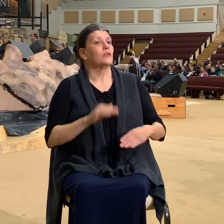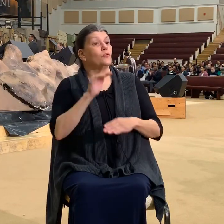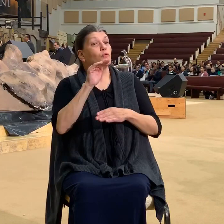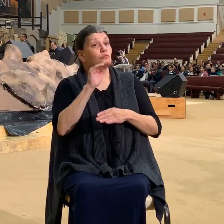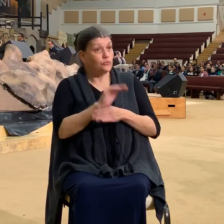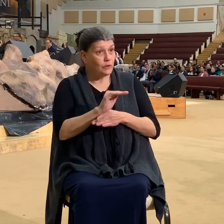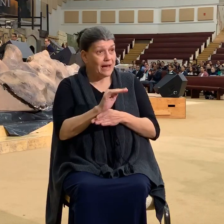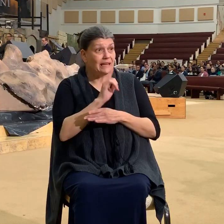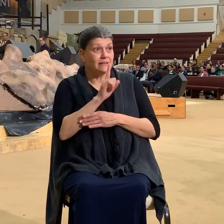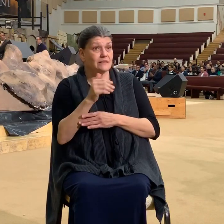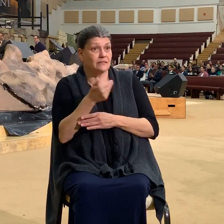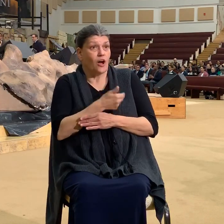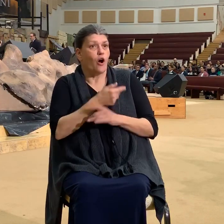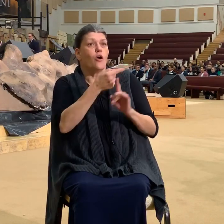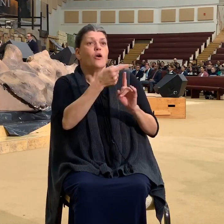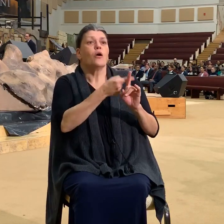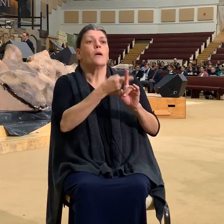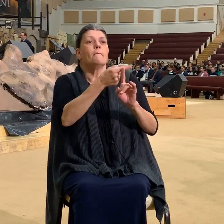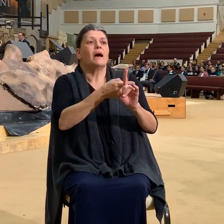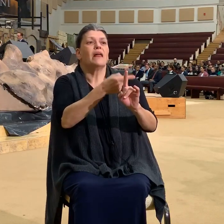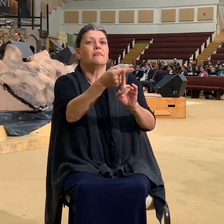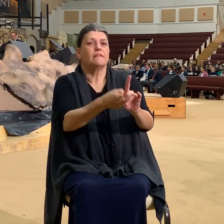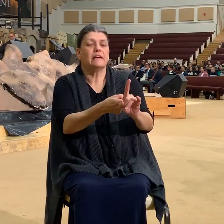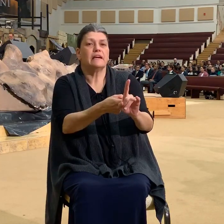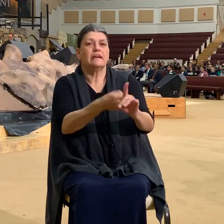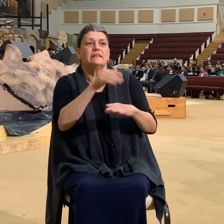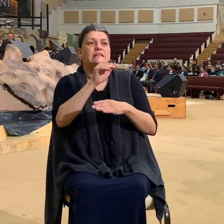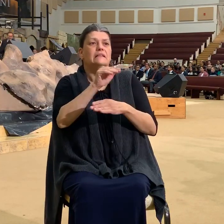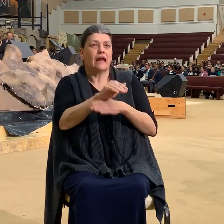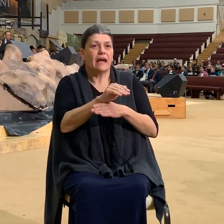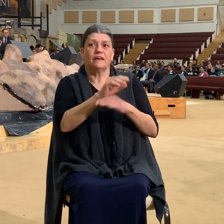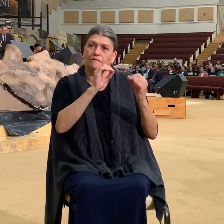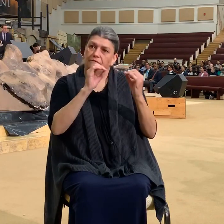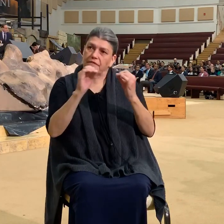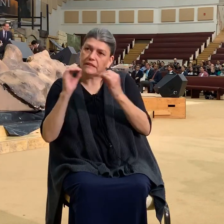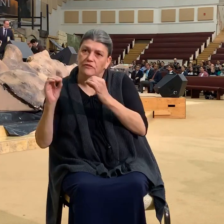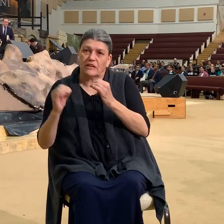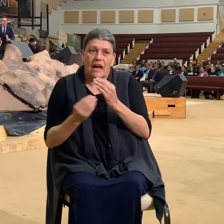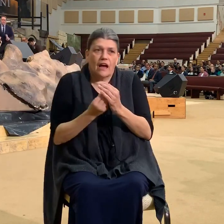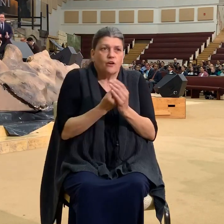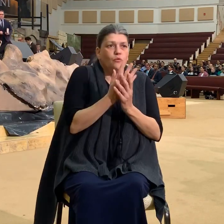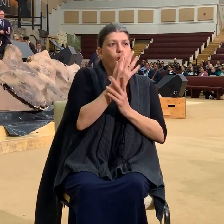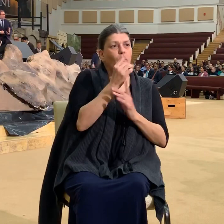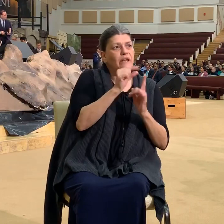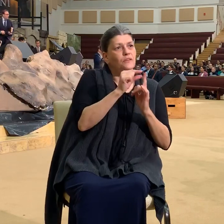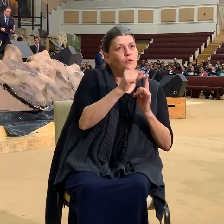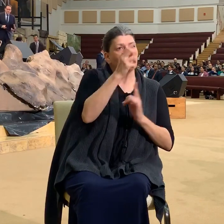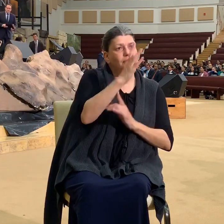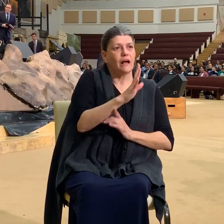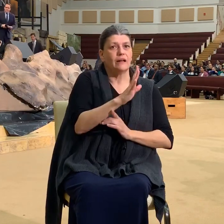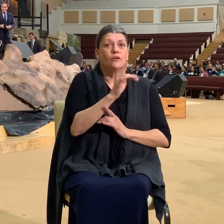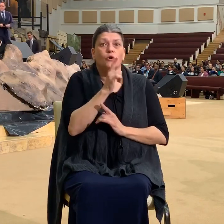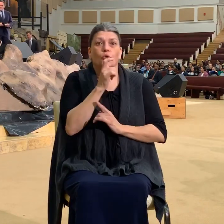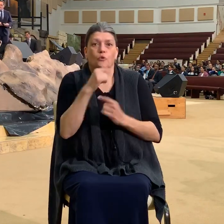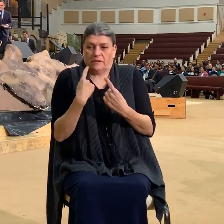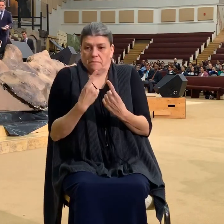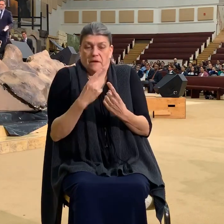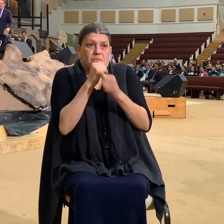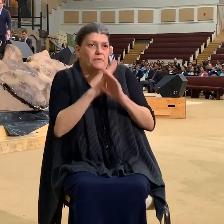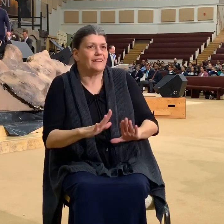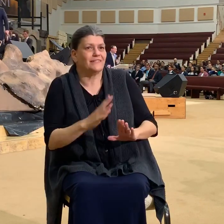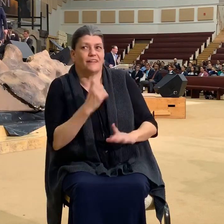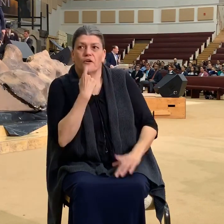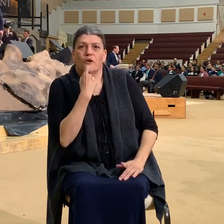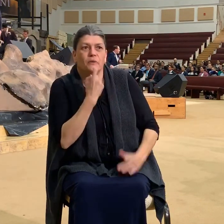Tonight is our monthly night of teaching and growing in the Word of God. And how many have been blessed by the last couple of Tuesday nights